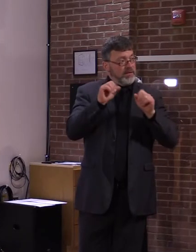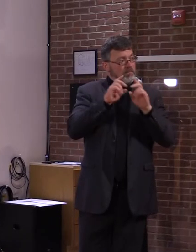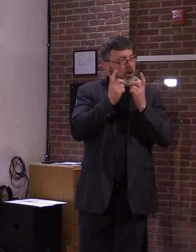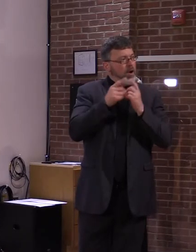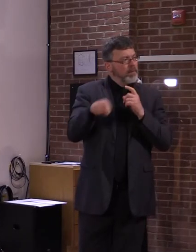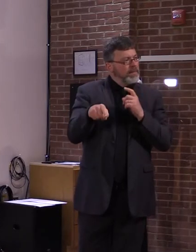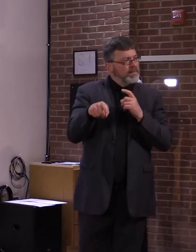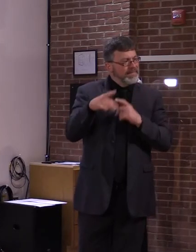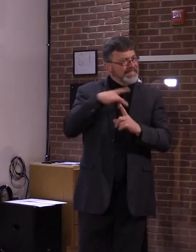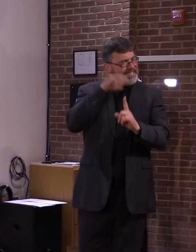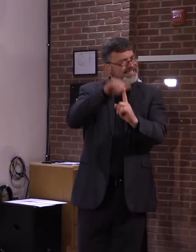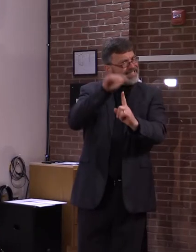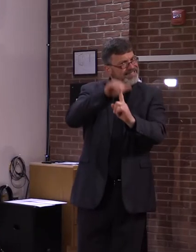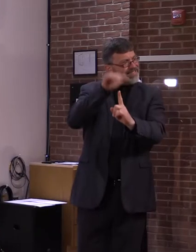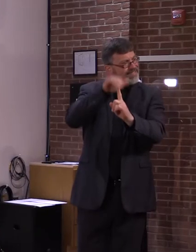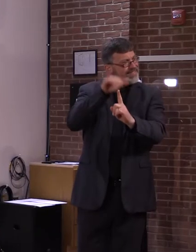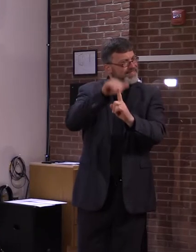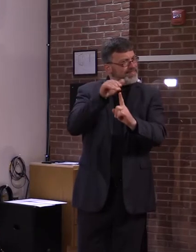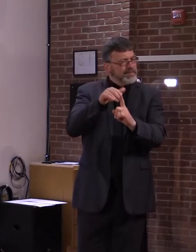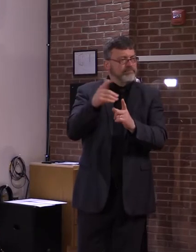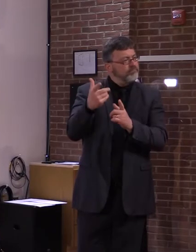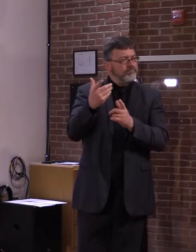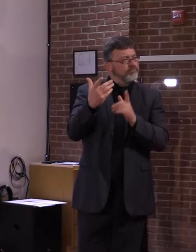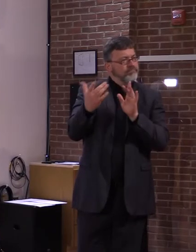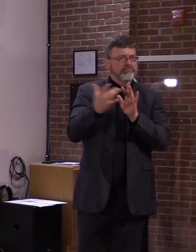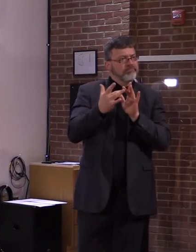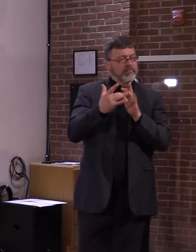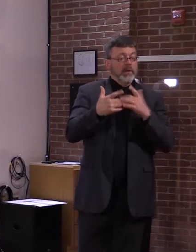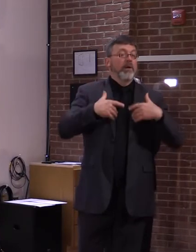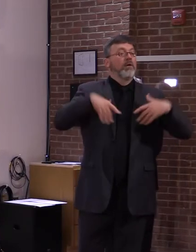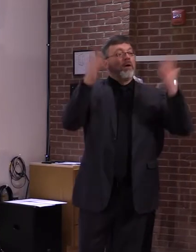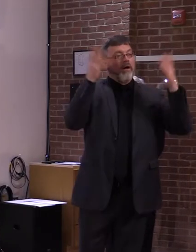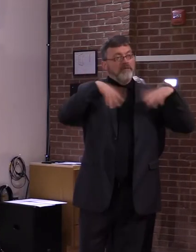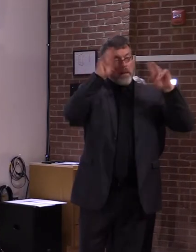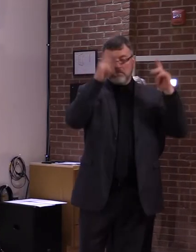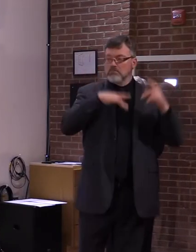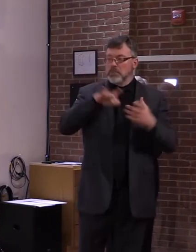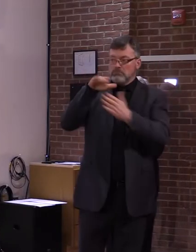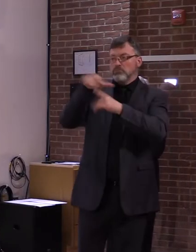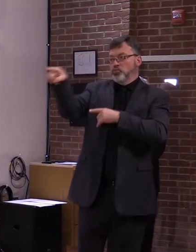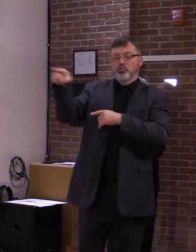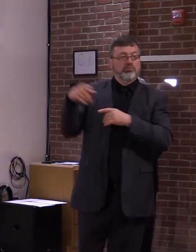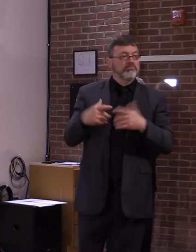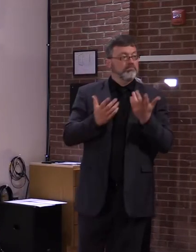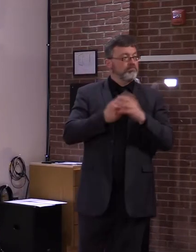Hope you can get the answer. All right. Thank you very much. Have a great weekend. You too.